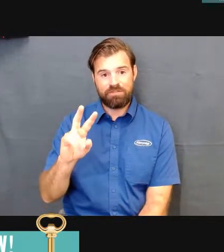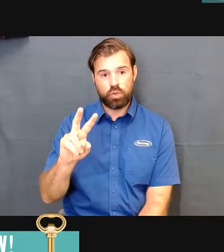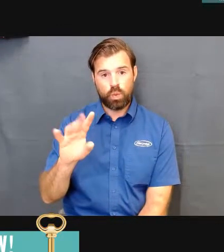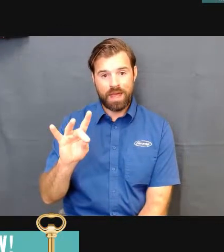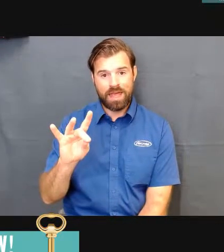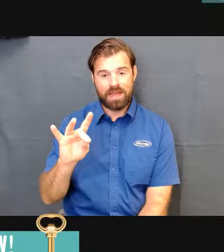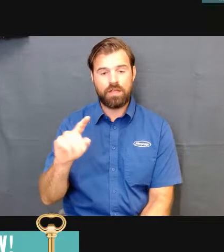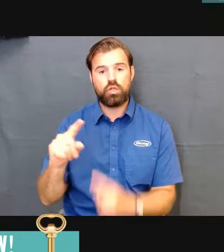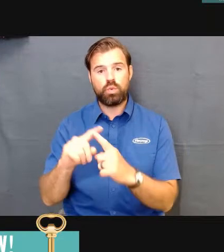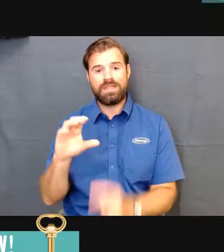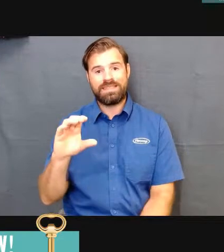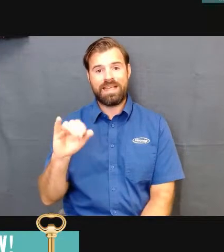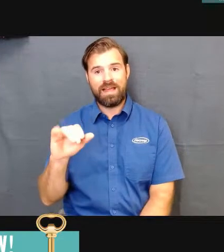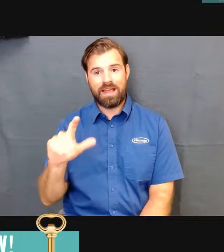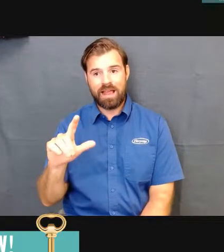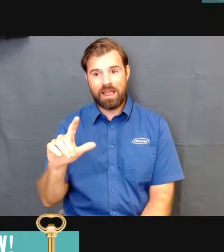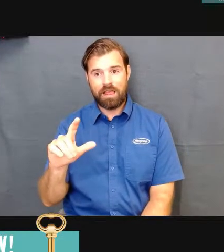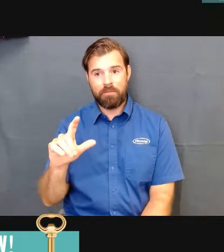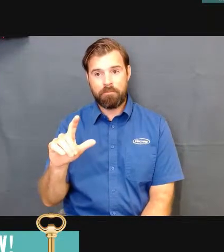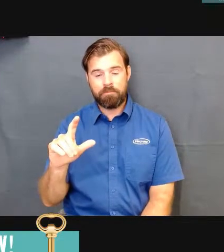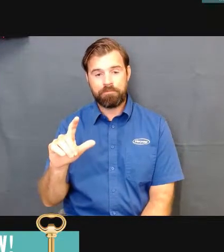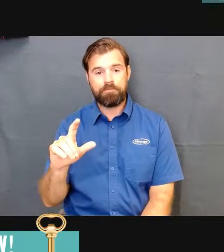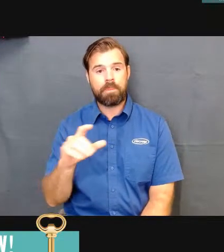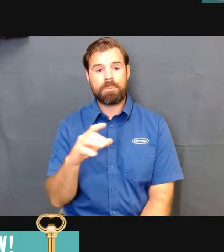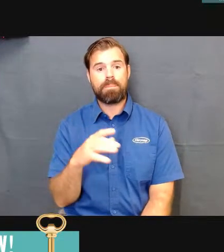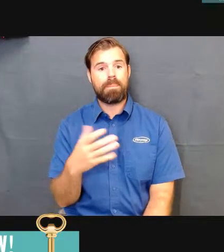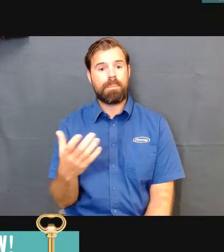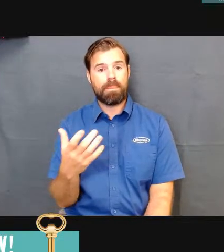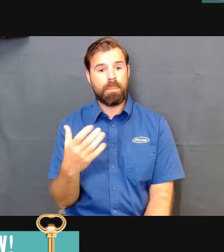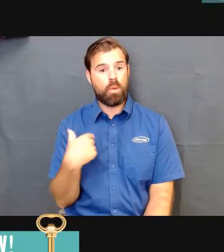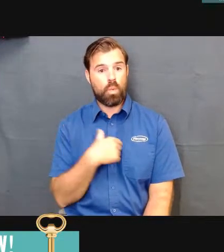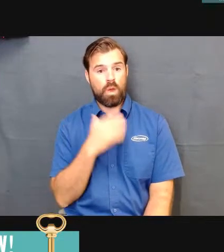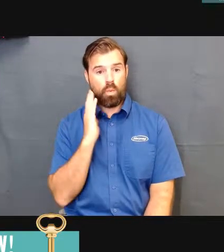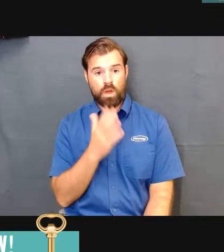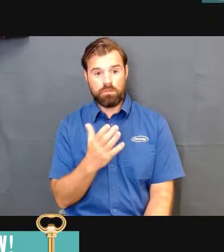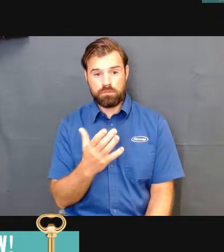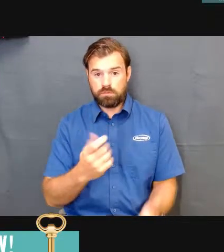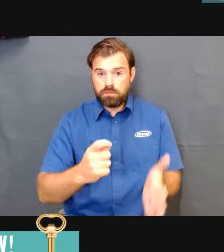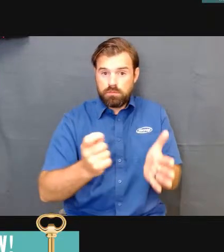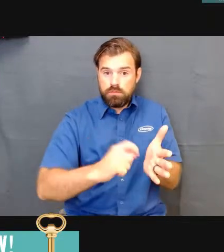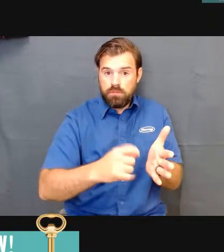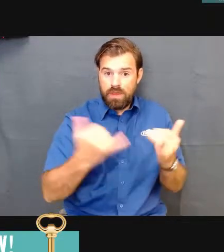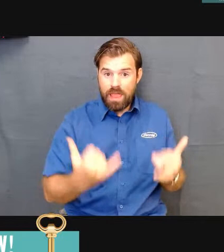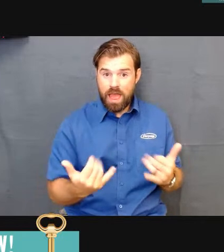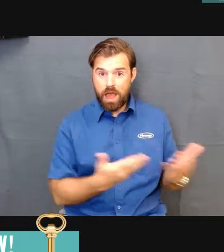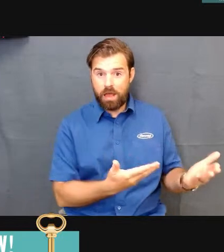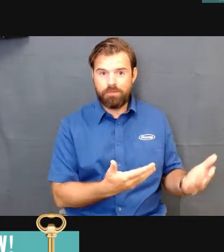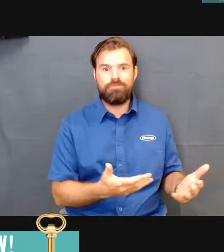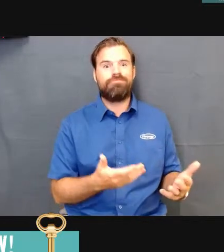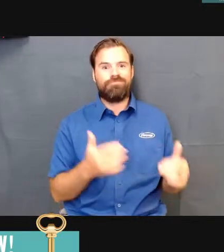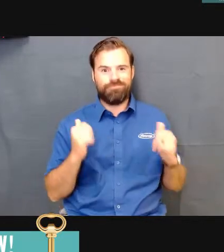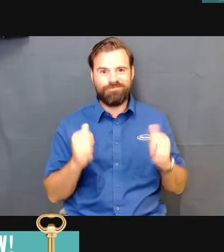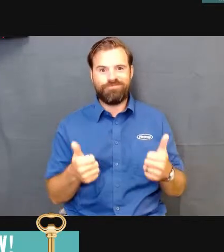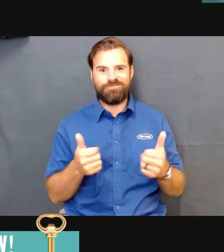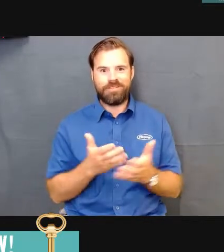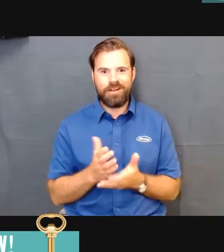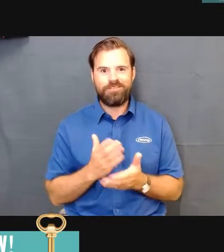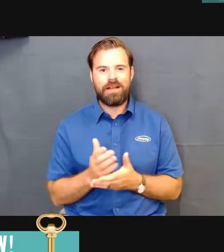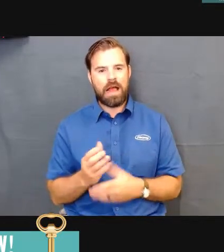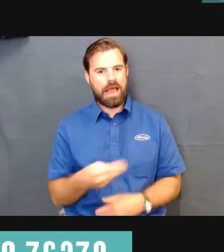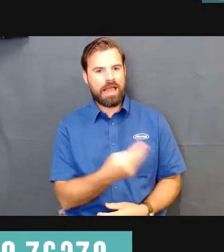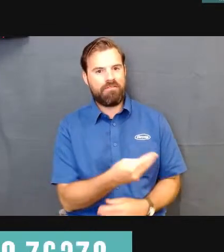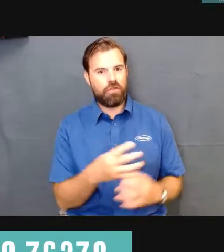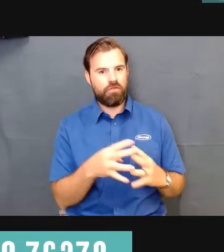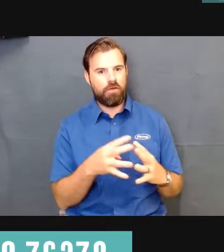76728 to CIL. And then are we going to have him sign right here? We're going to have him? All right. So I'm going to give you